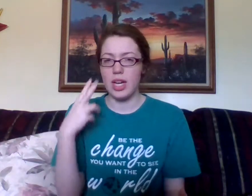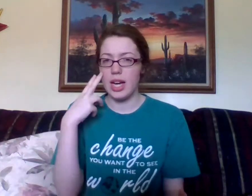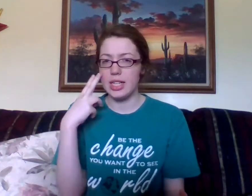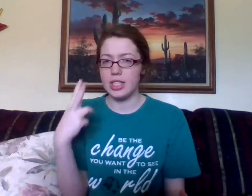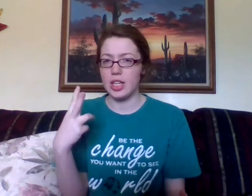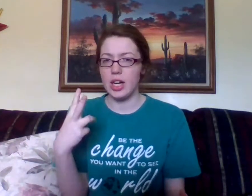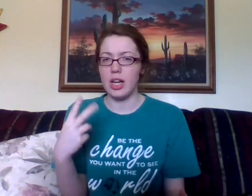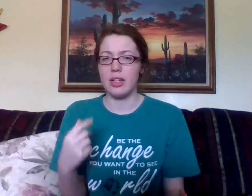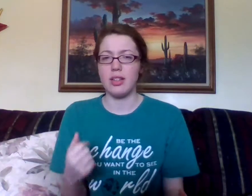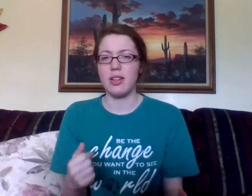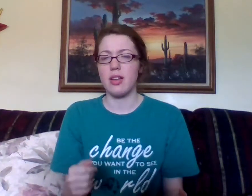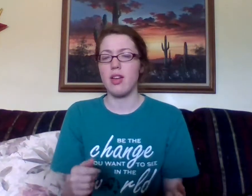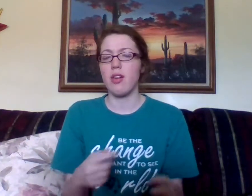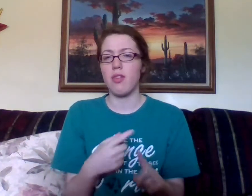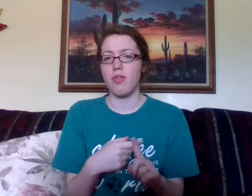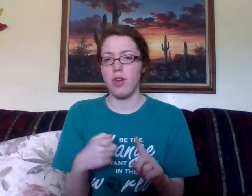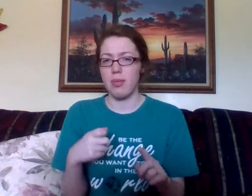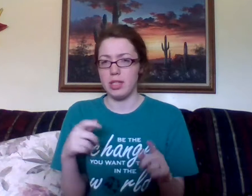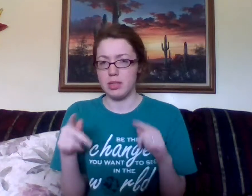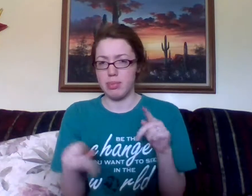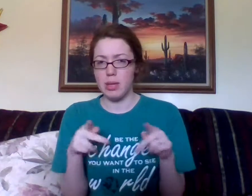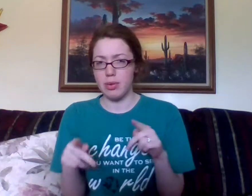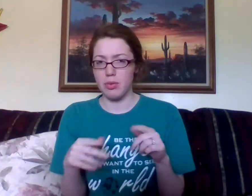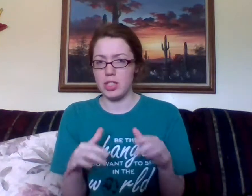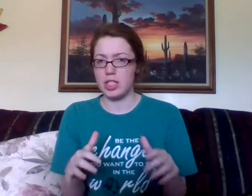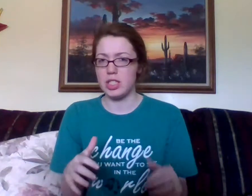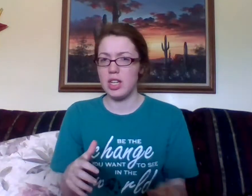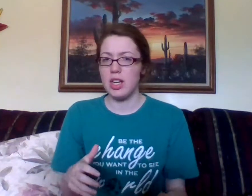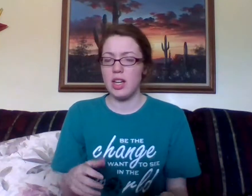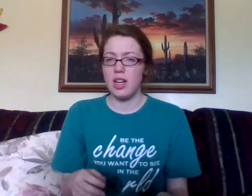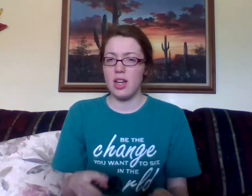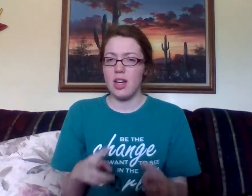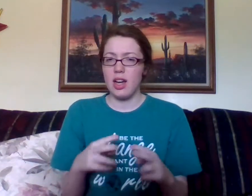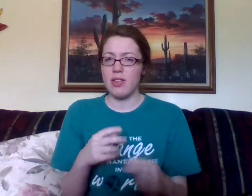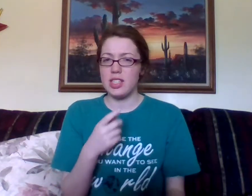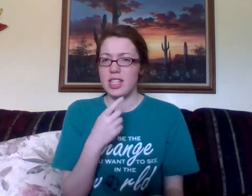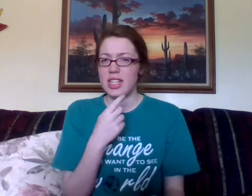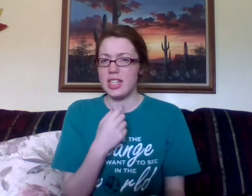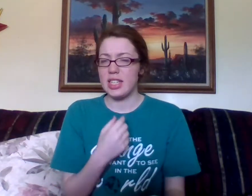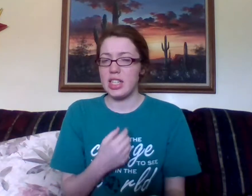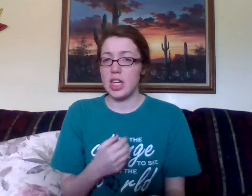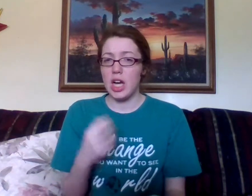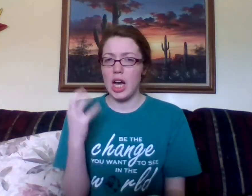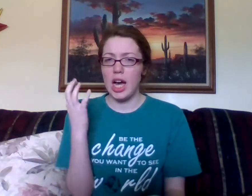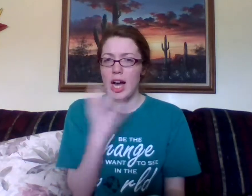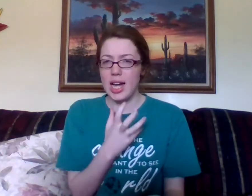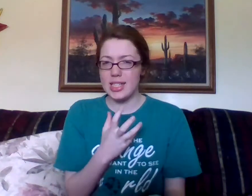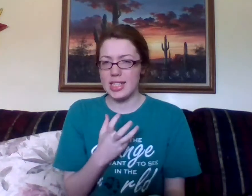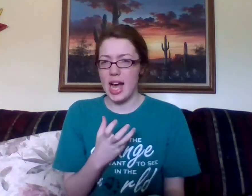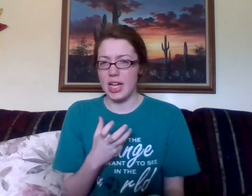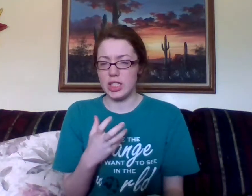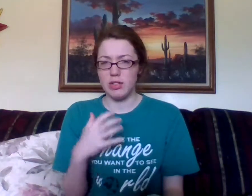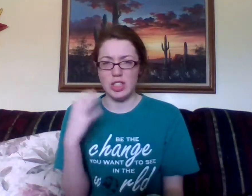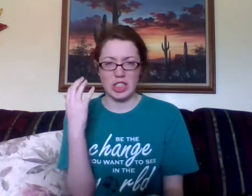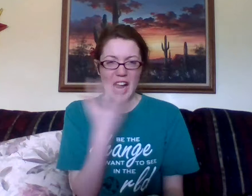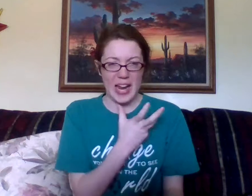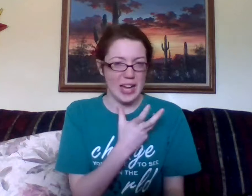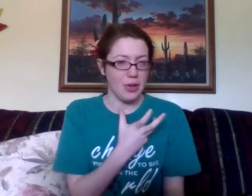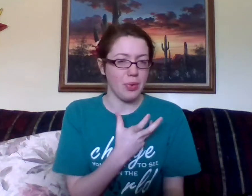I saw from these people was, I would say, hostile. It was